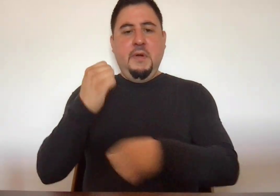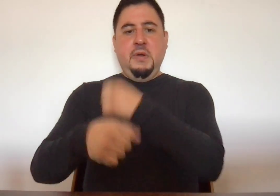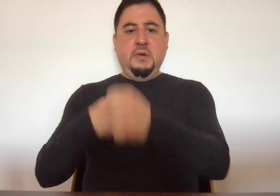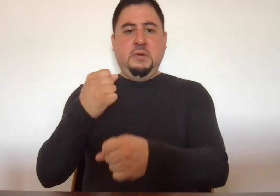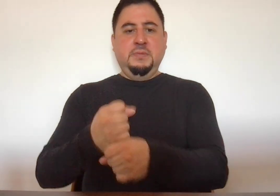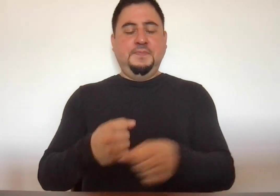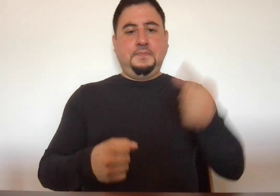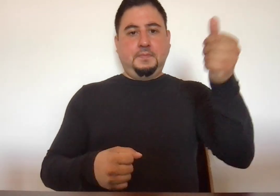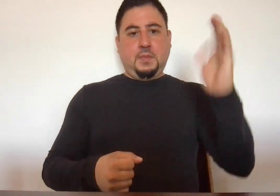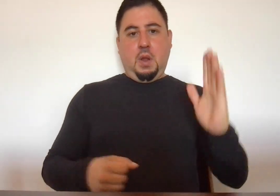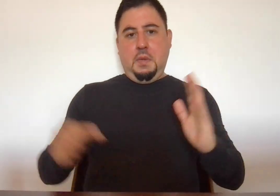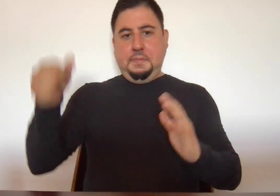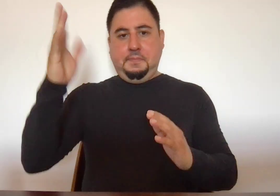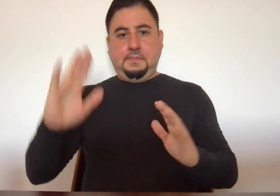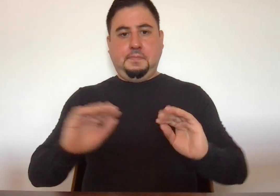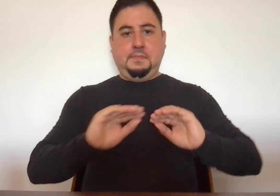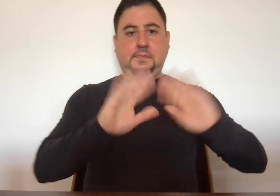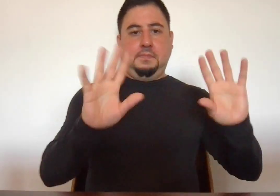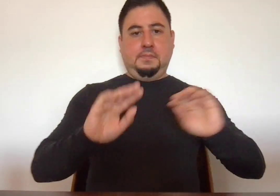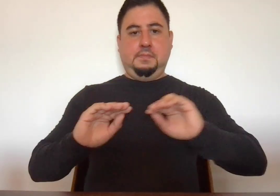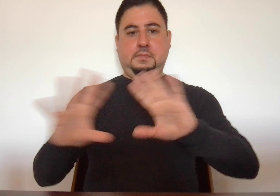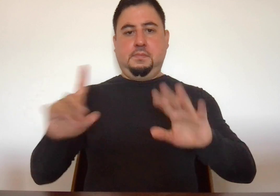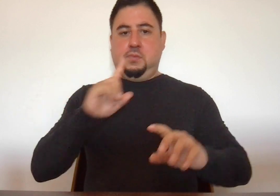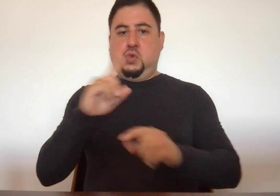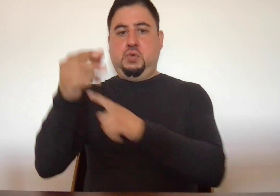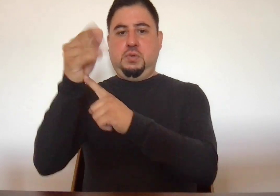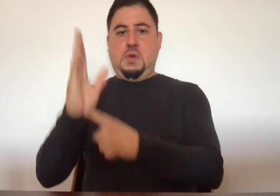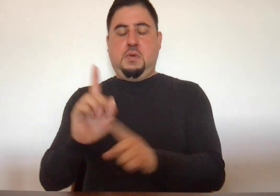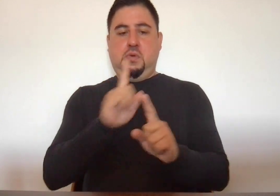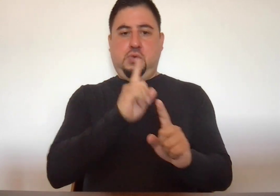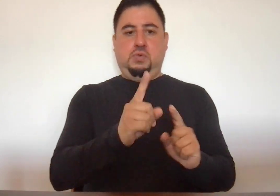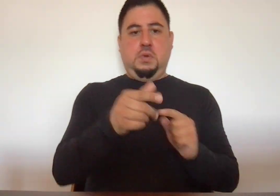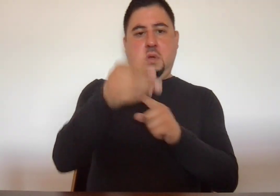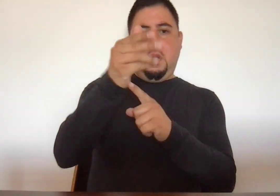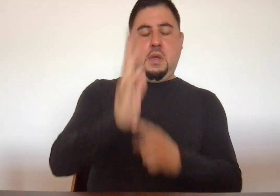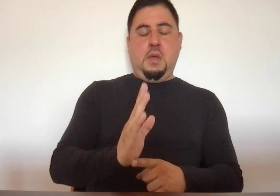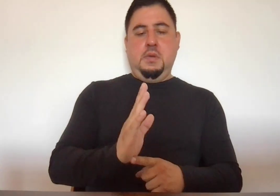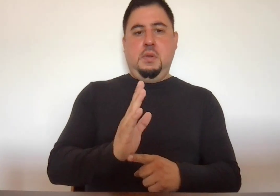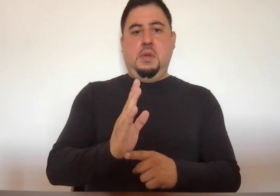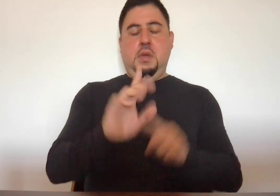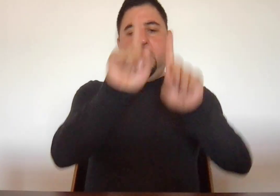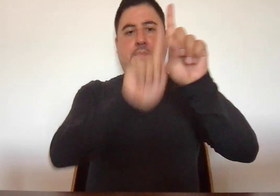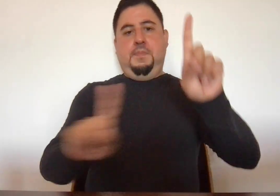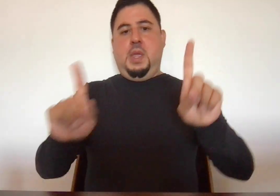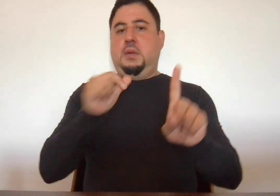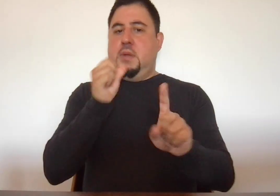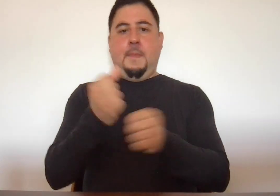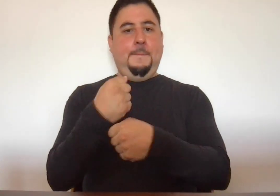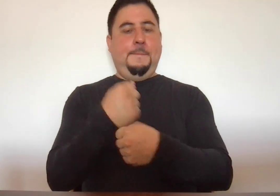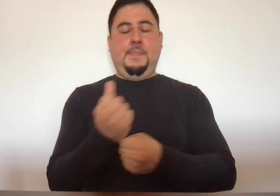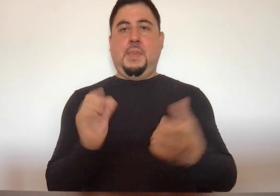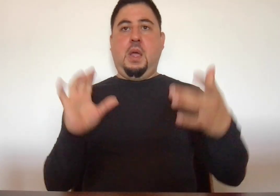all ages, God from God, light from light, true God from true God, begotten, not